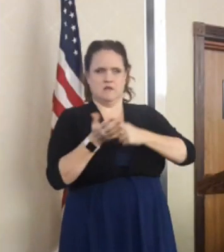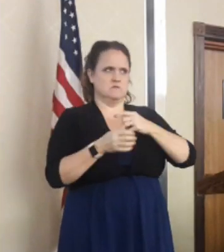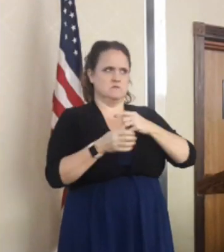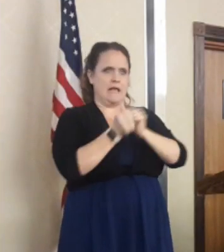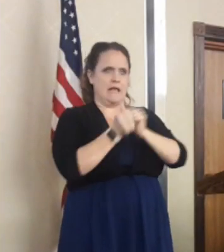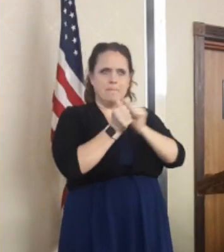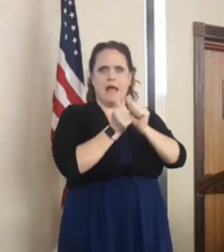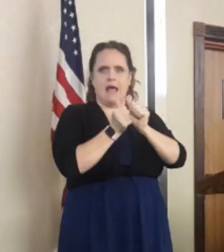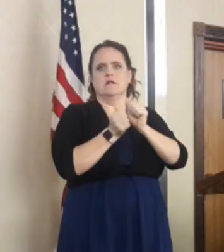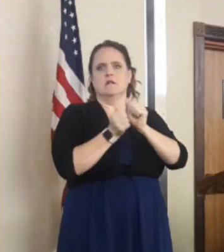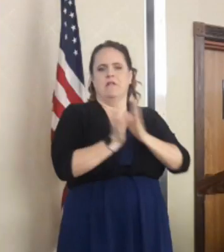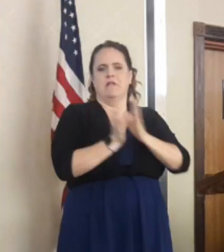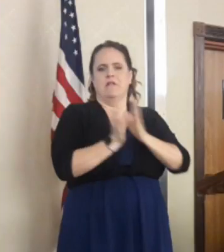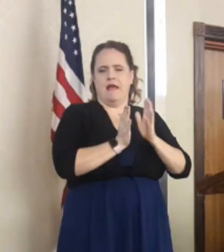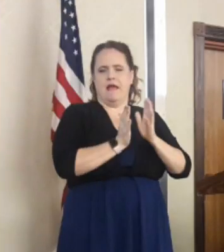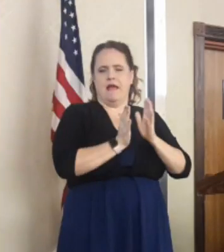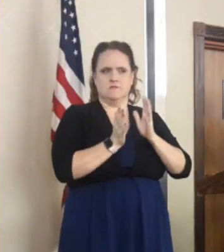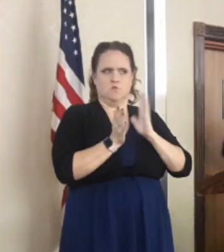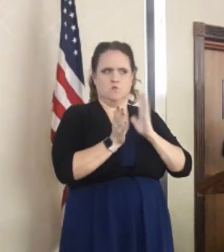will be discussed openly.